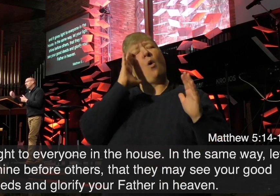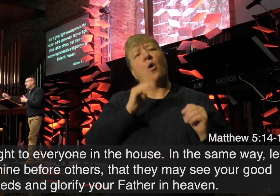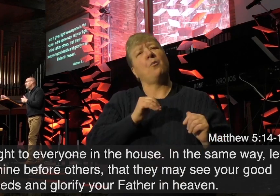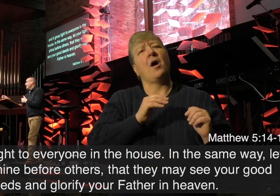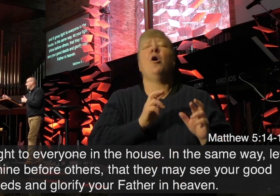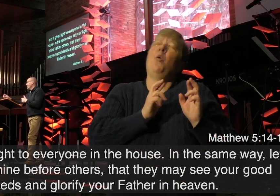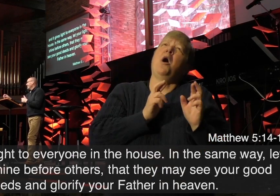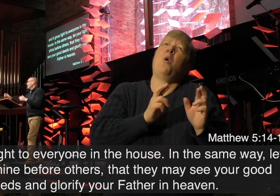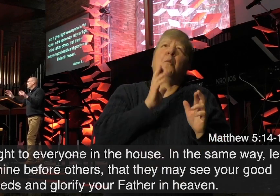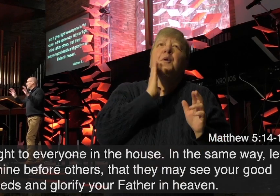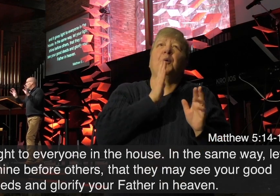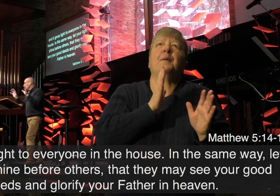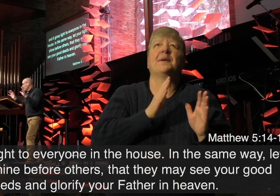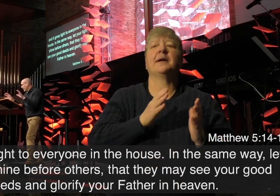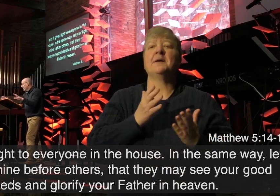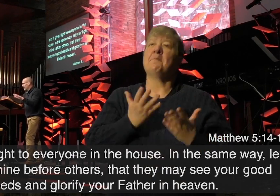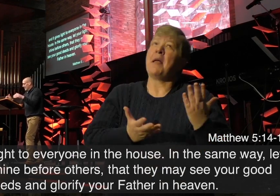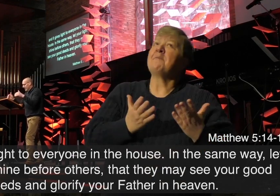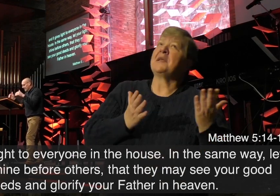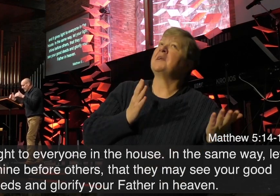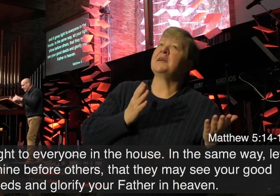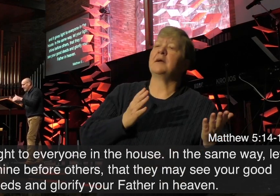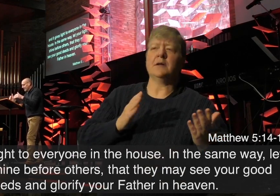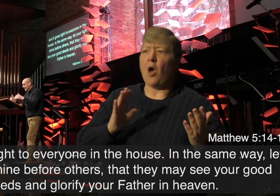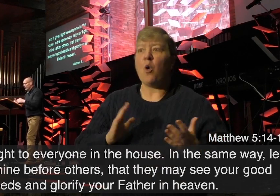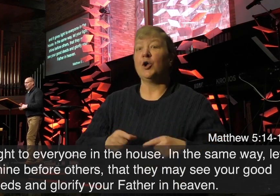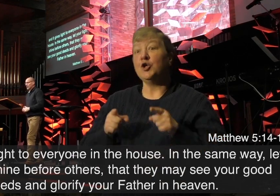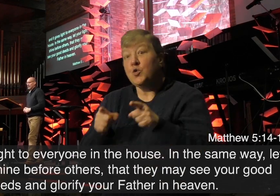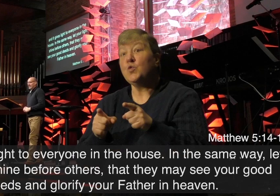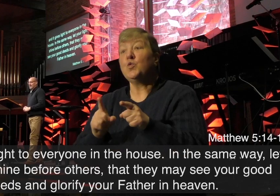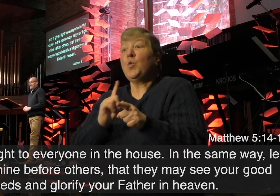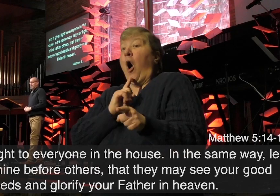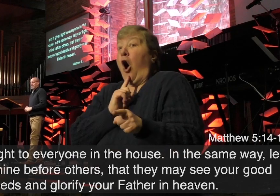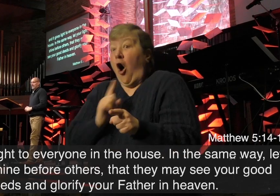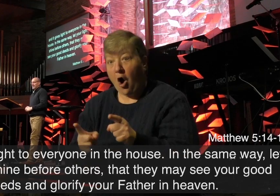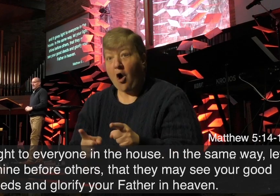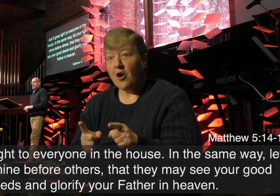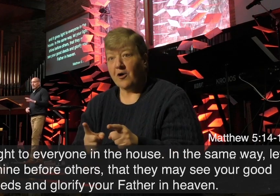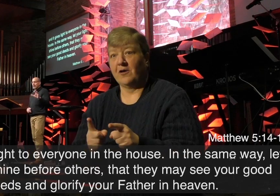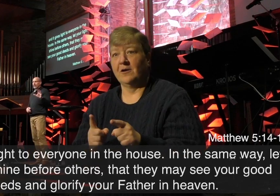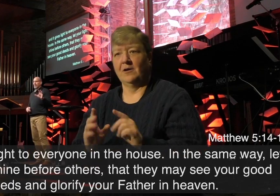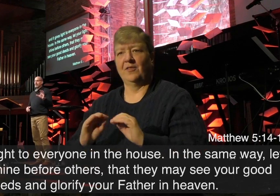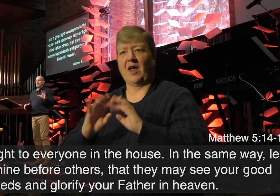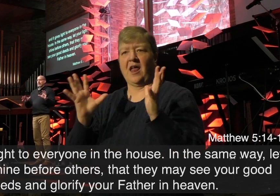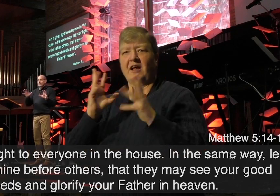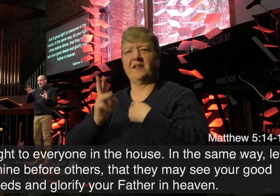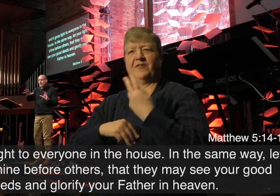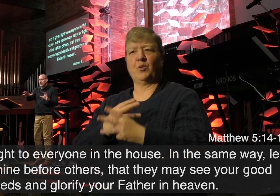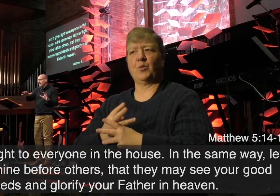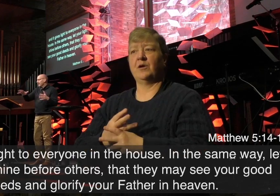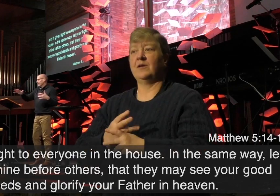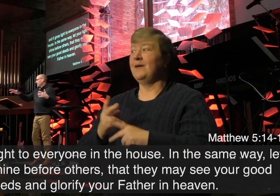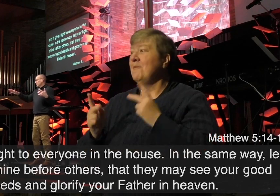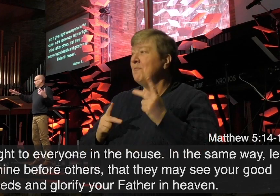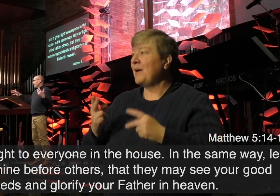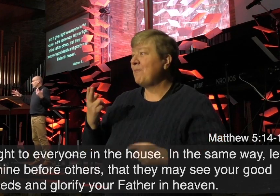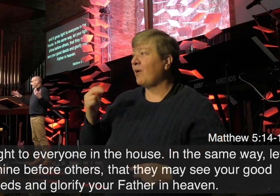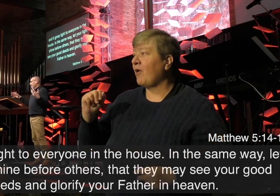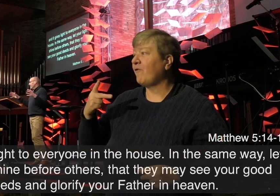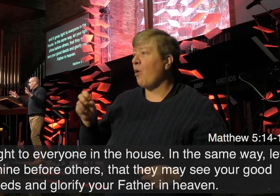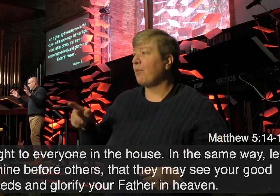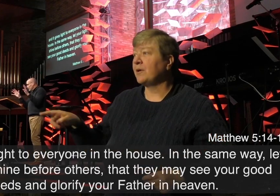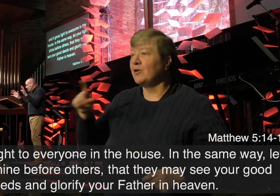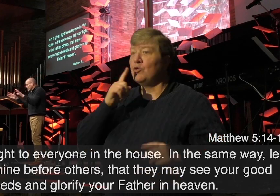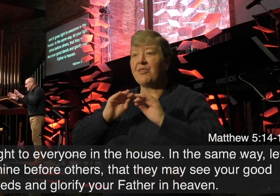not you might be. You are the light of the world. People of hope, you are the light to Monroe